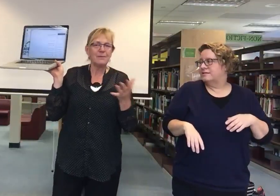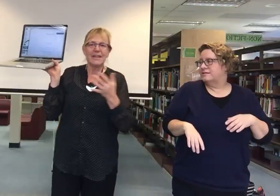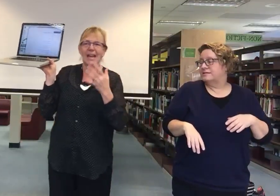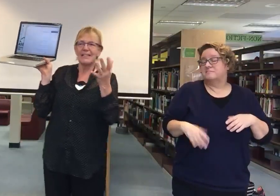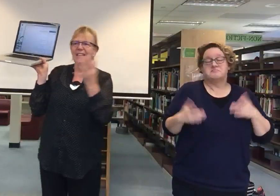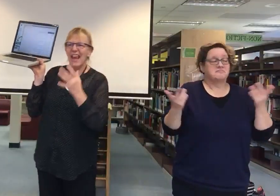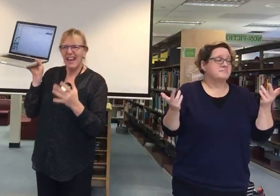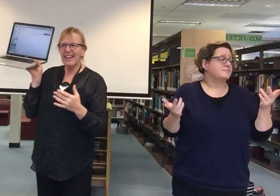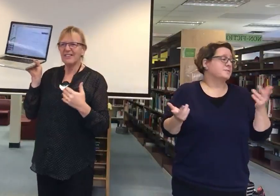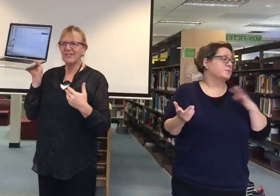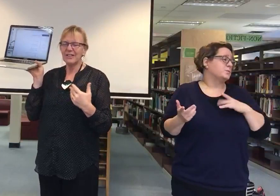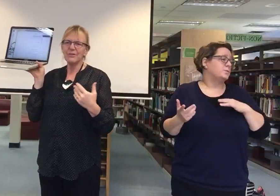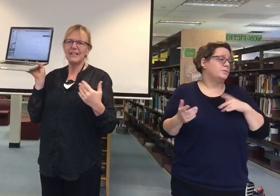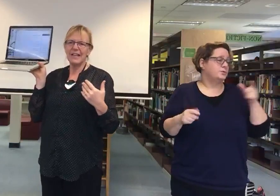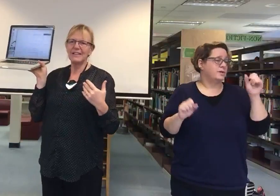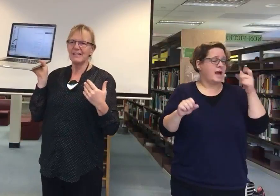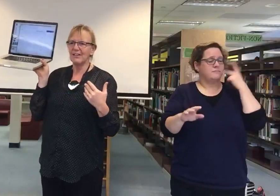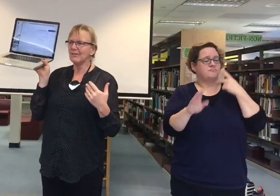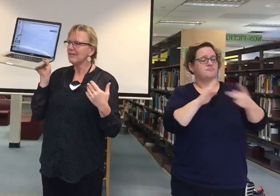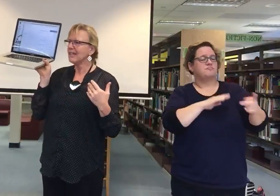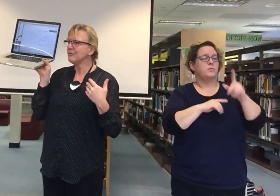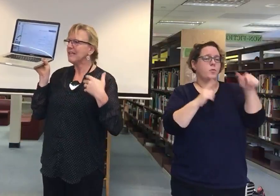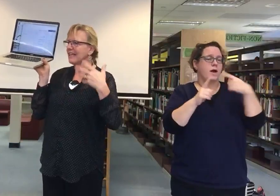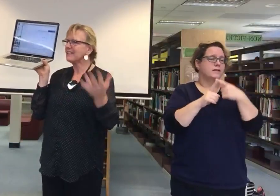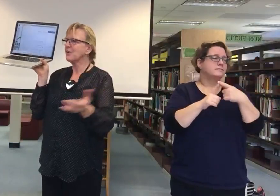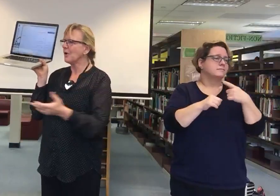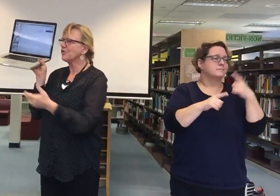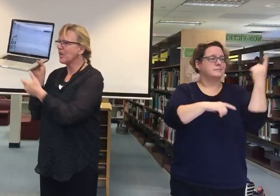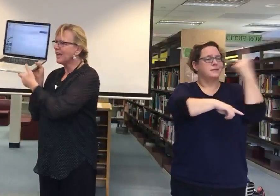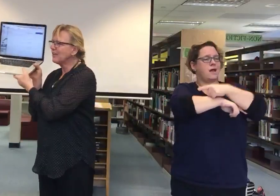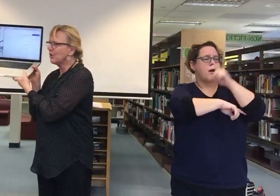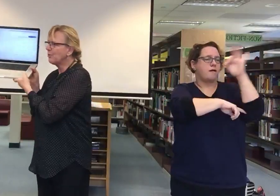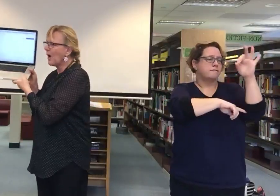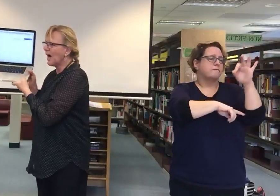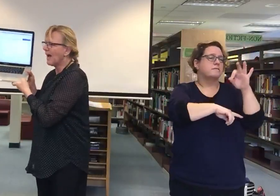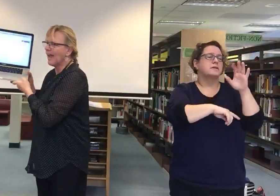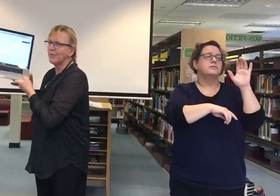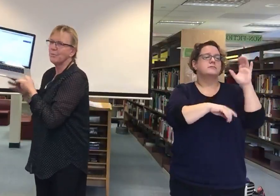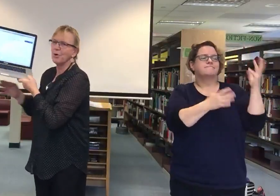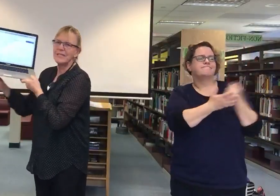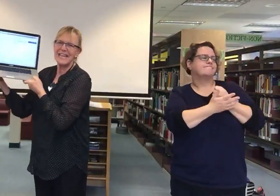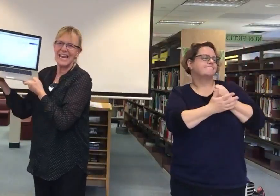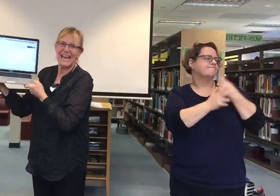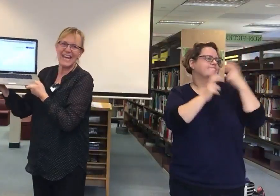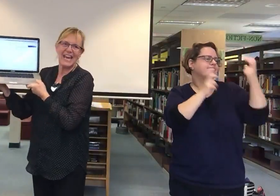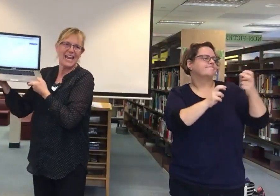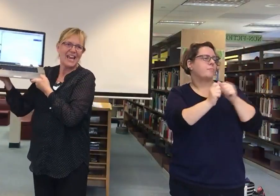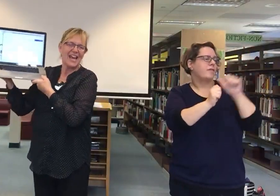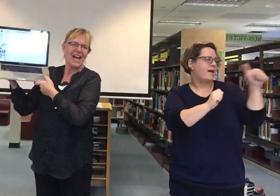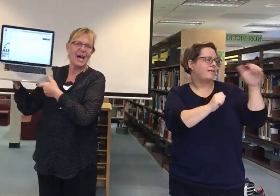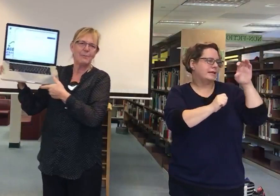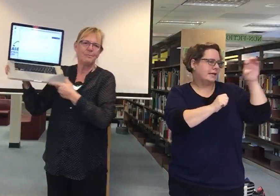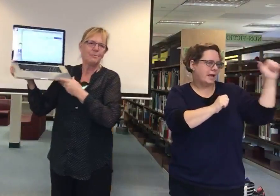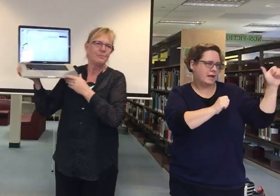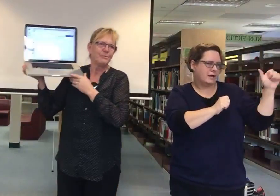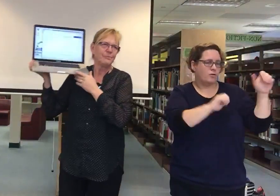But maybe they kind of say, hey, you know, I'd really like to go out and shadow you. I have a Pro D day,